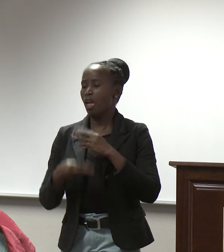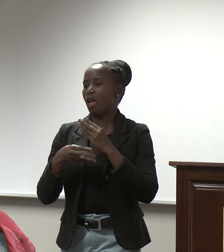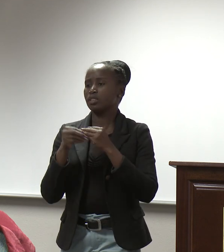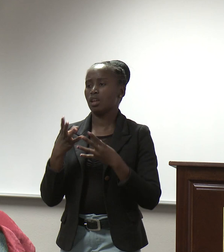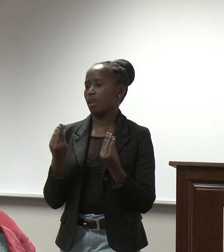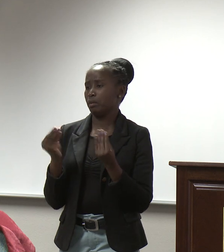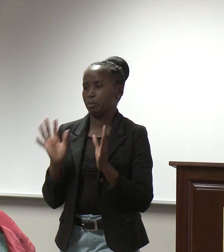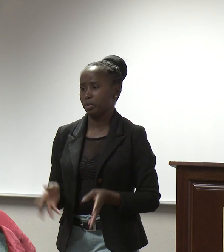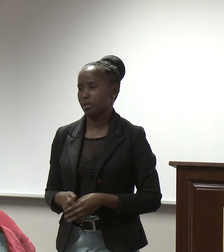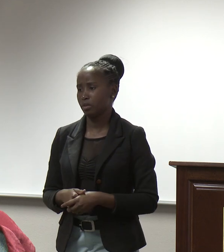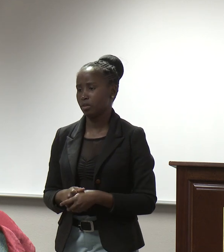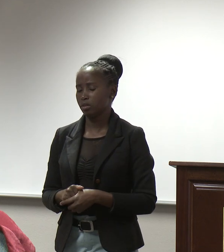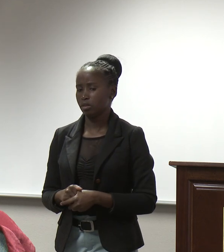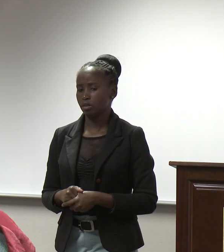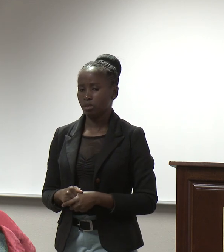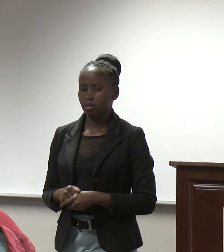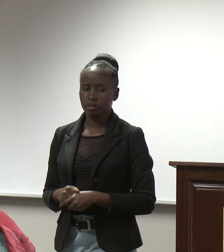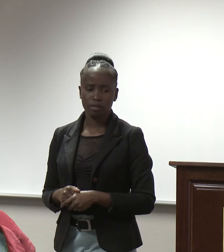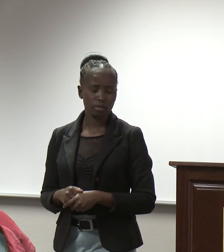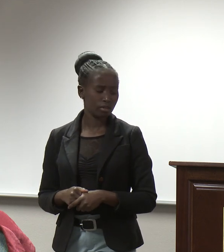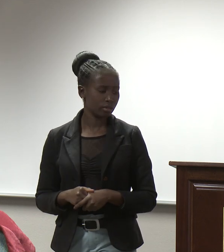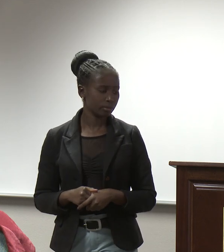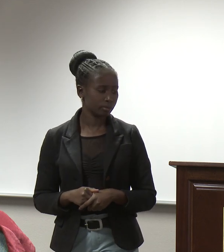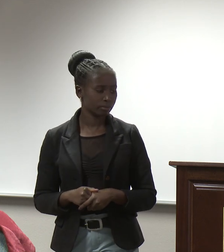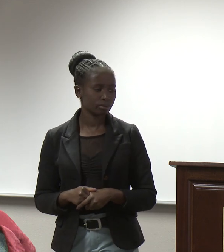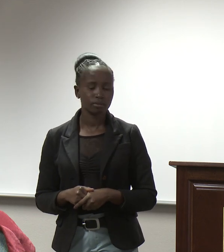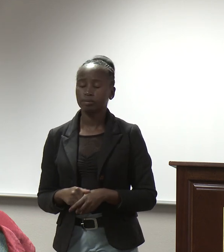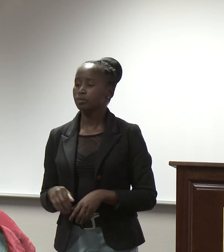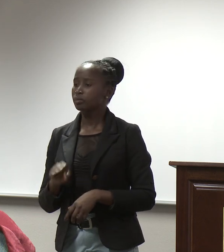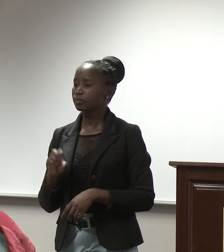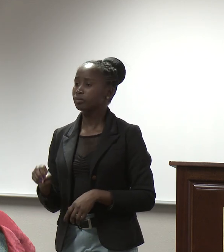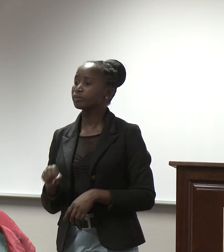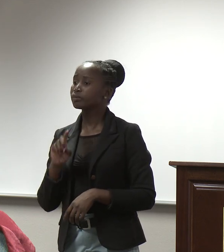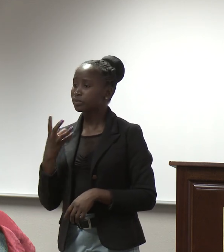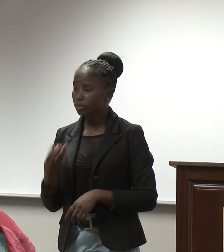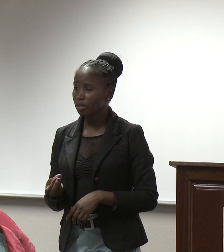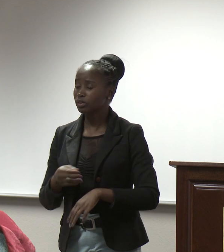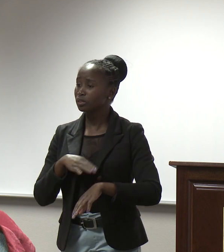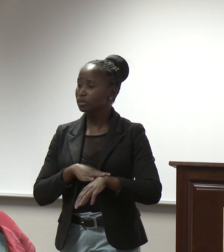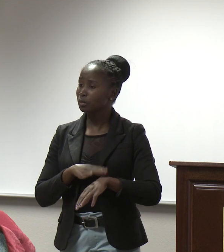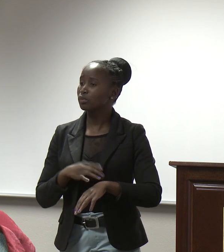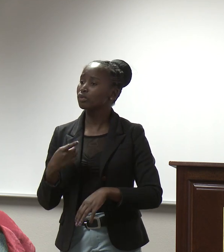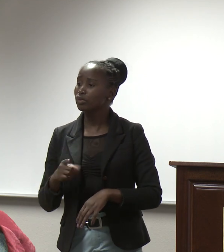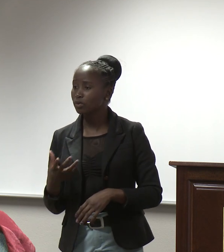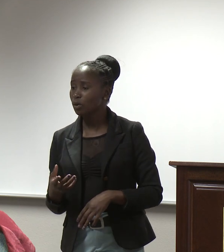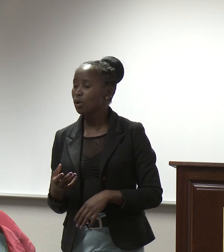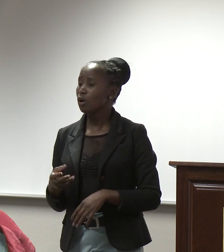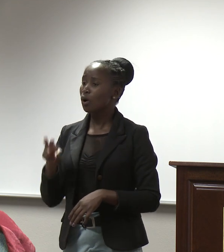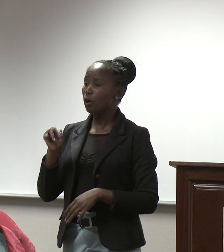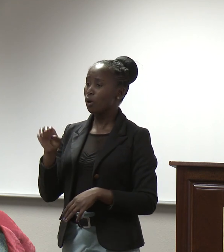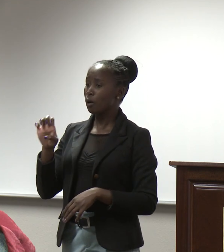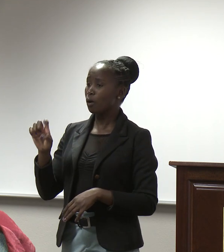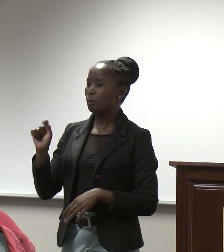are entering a period of a metric society. It's not the mediatic society, it's a